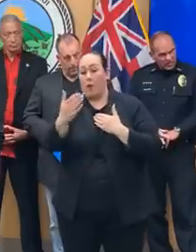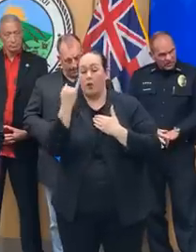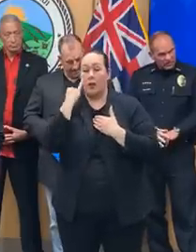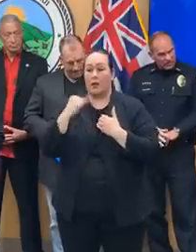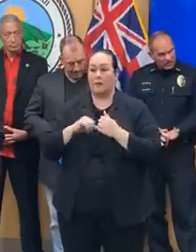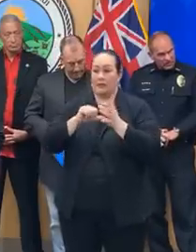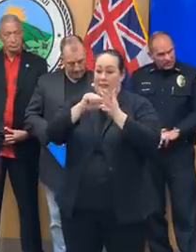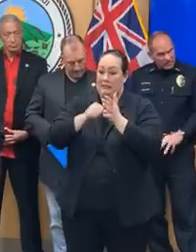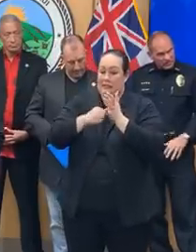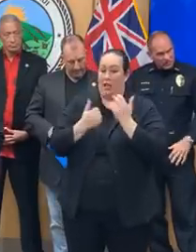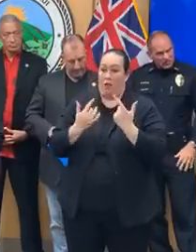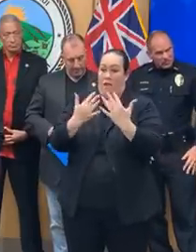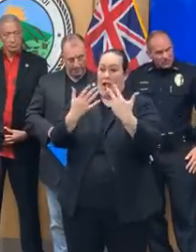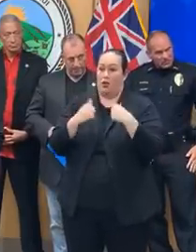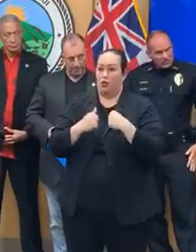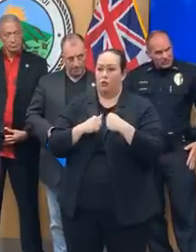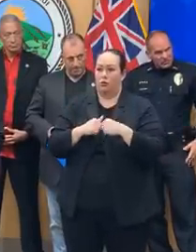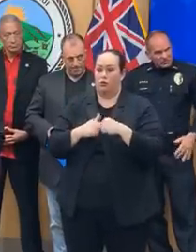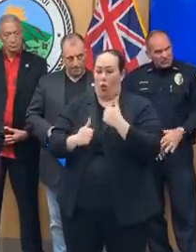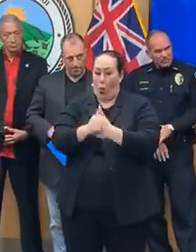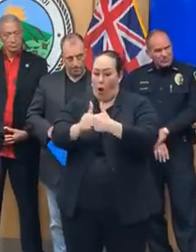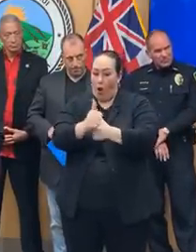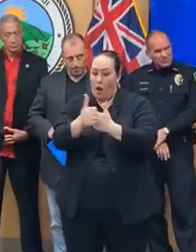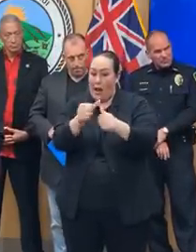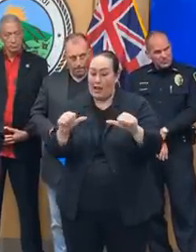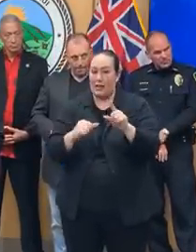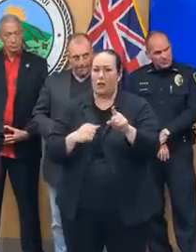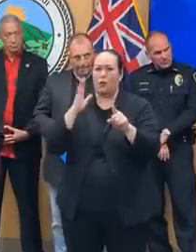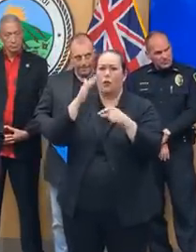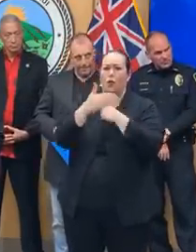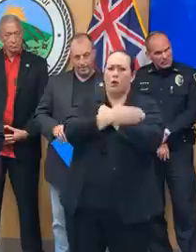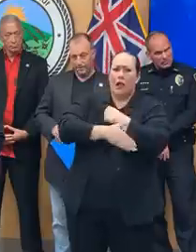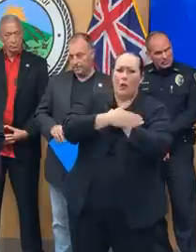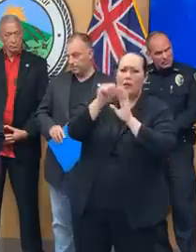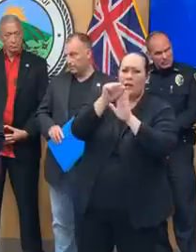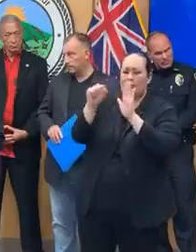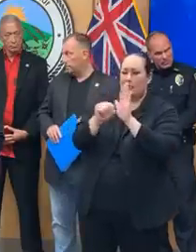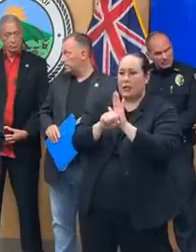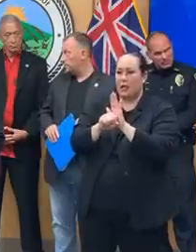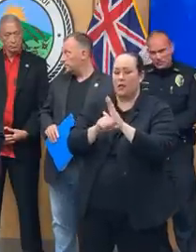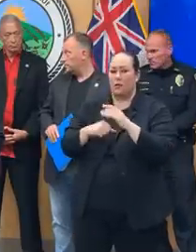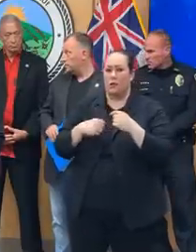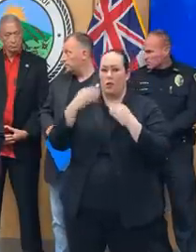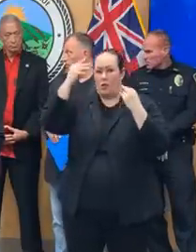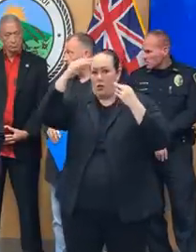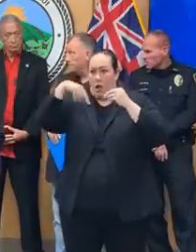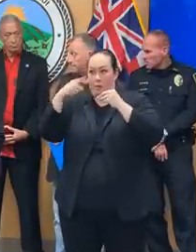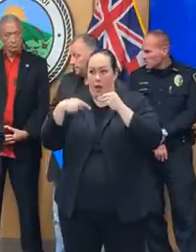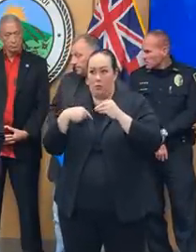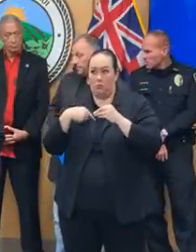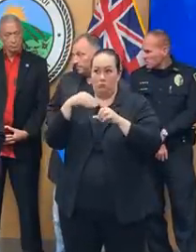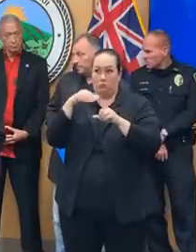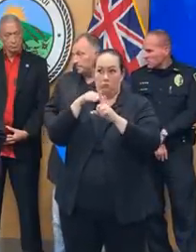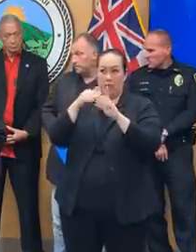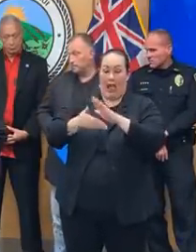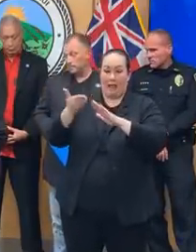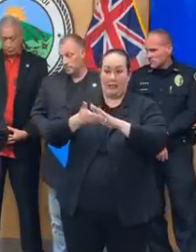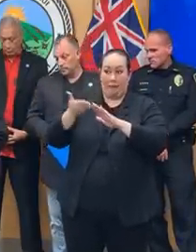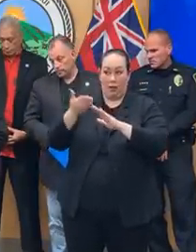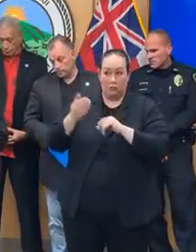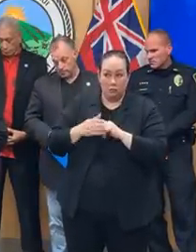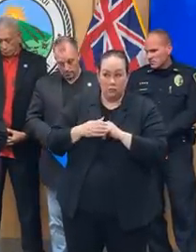a residential area on any island, will county and state officials consider activating the siren system for fire?